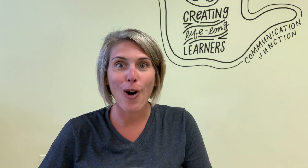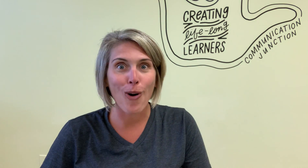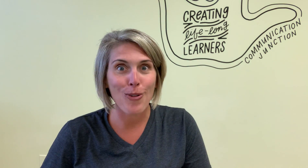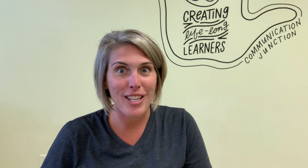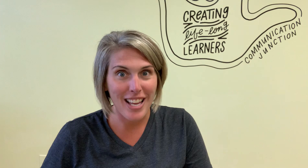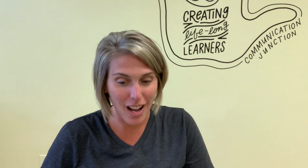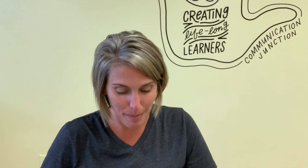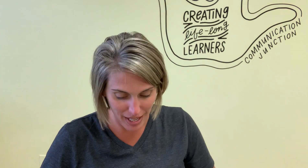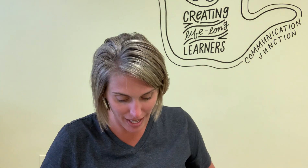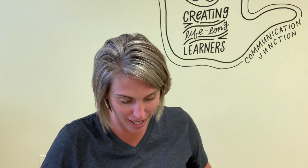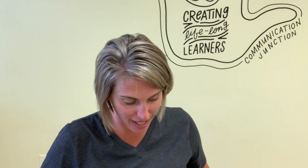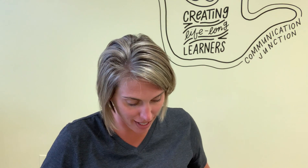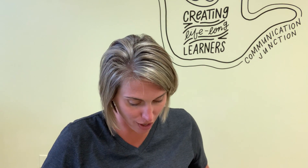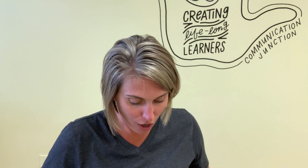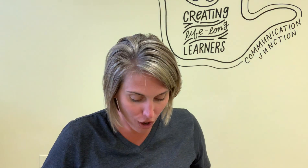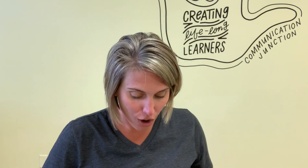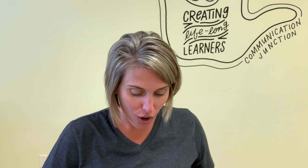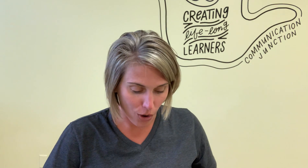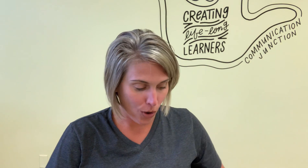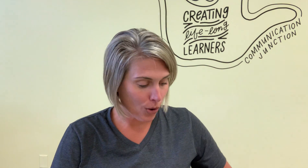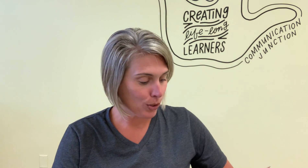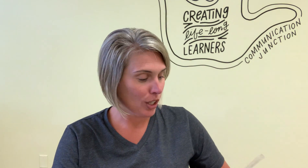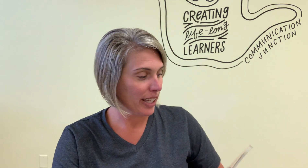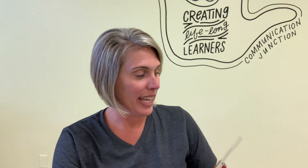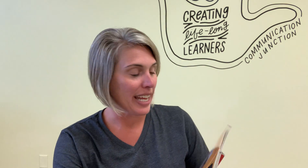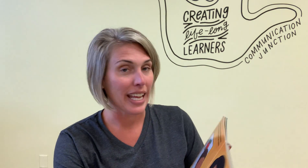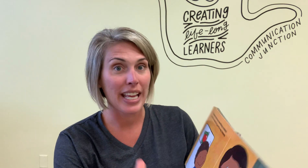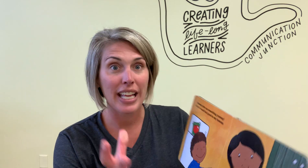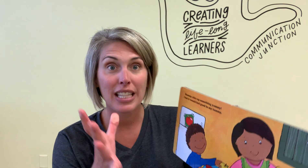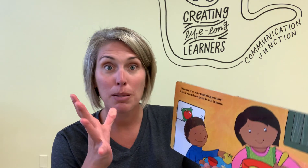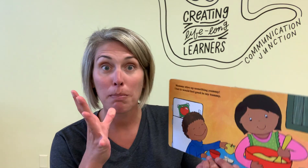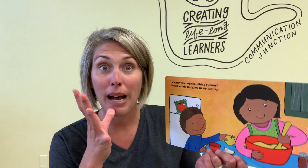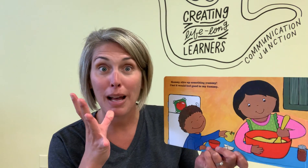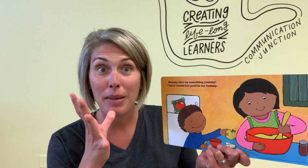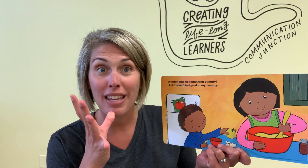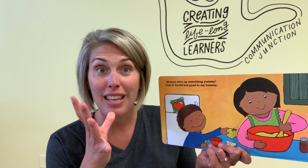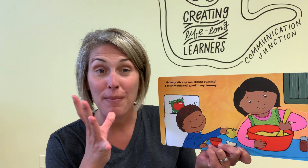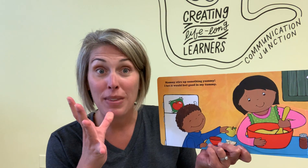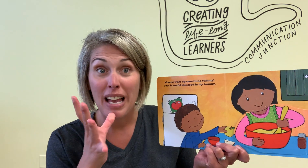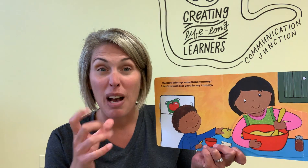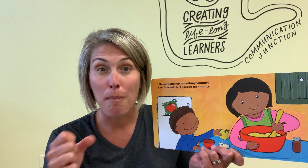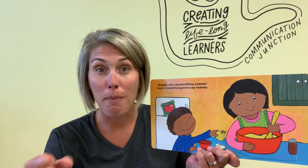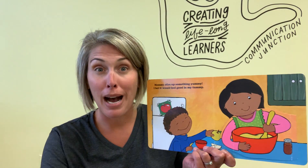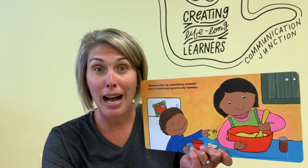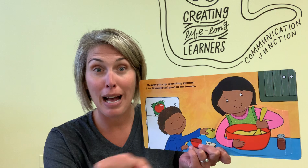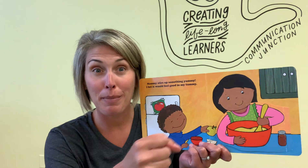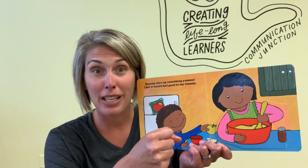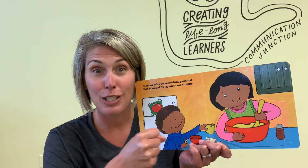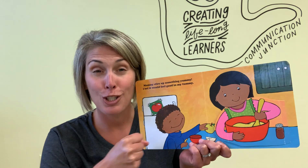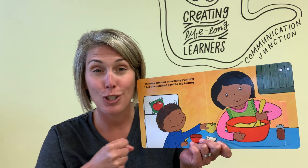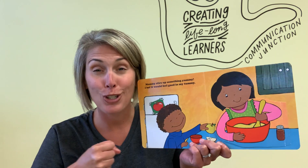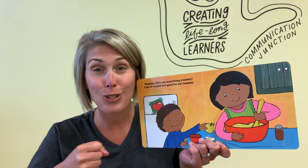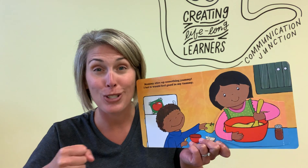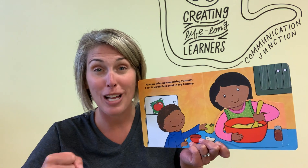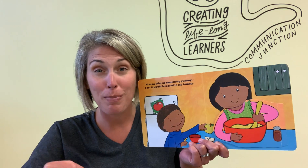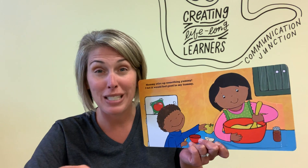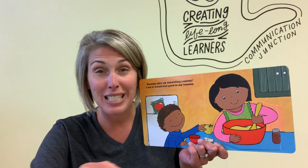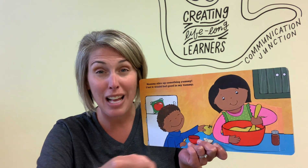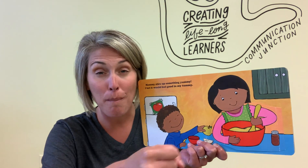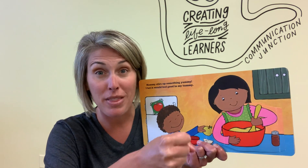So yummy. Oh, look, it's Mommy. Mommy stirs up